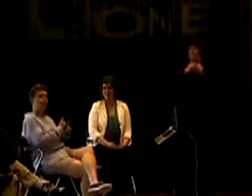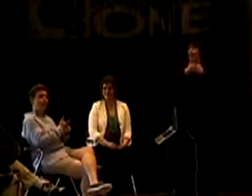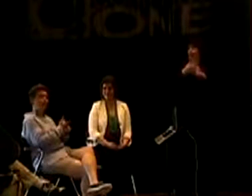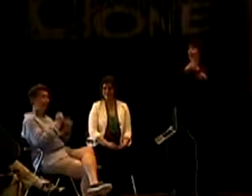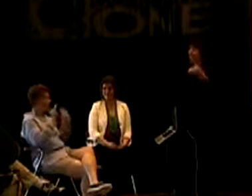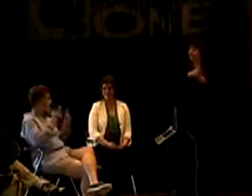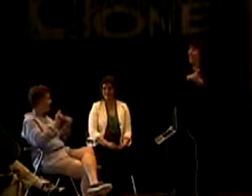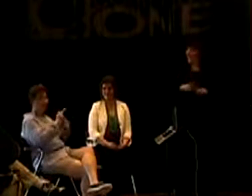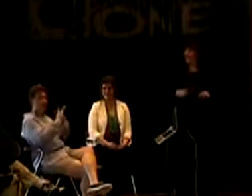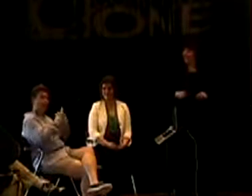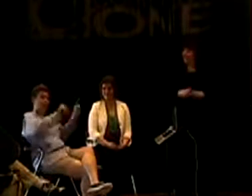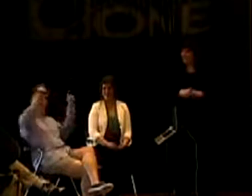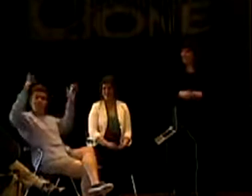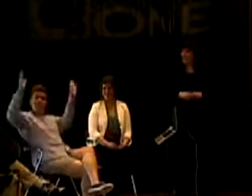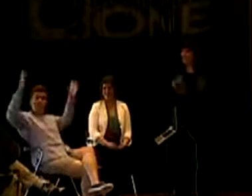to challenge themselves.